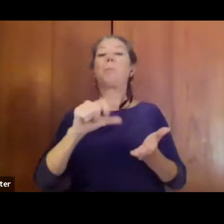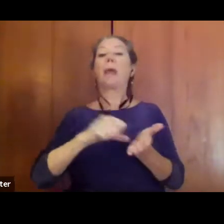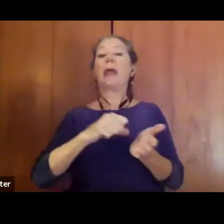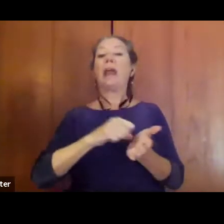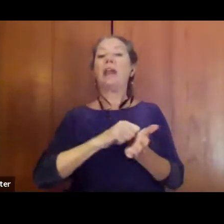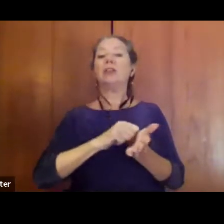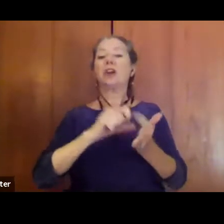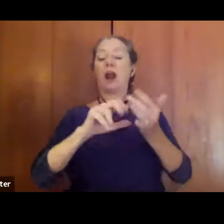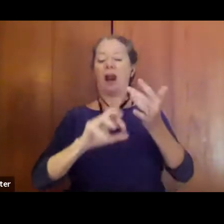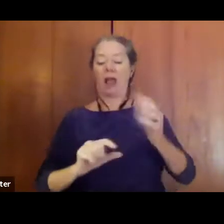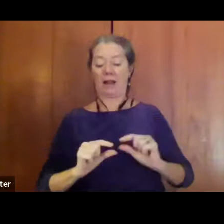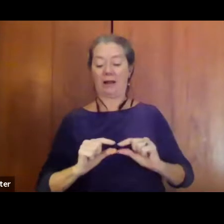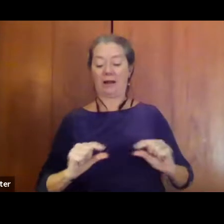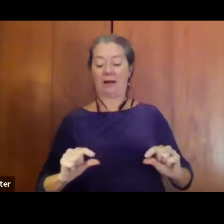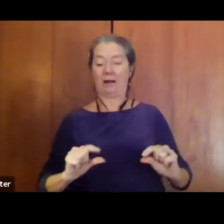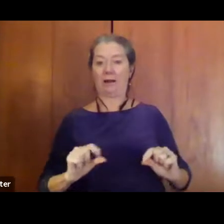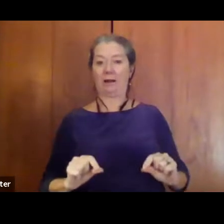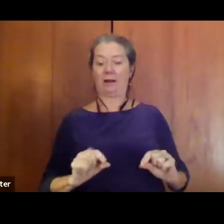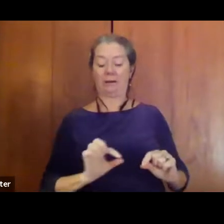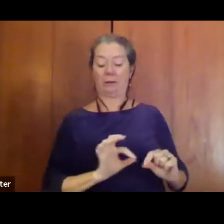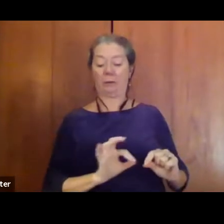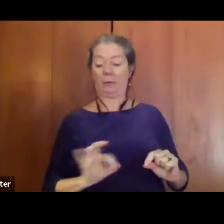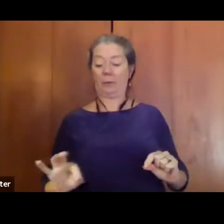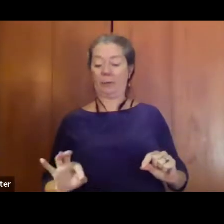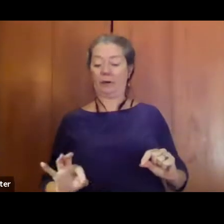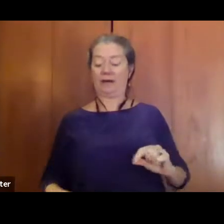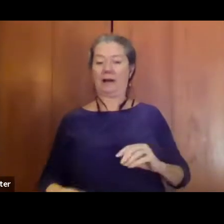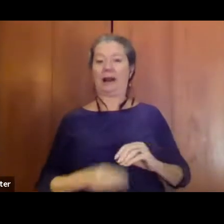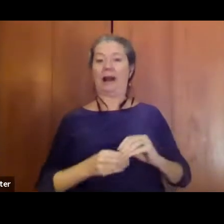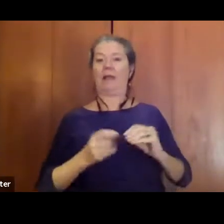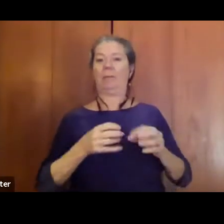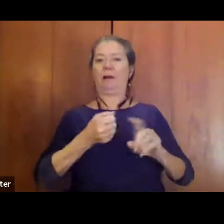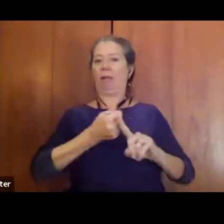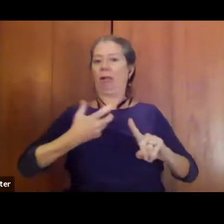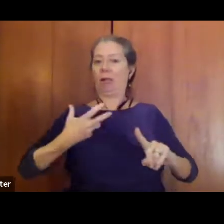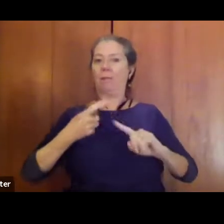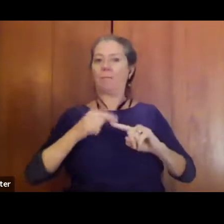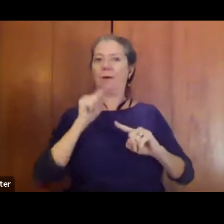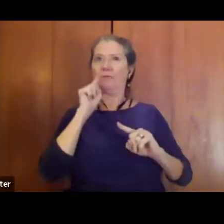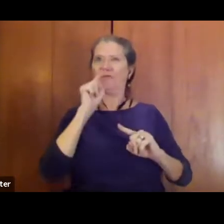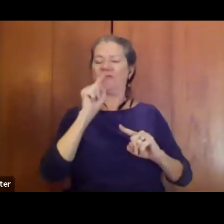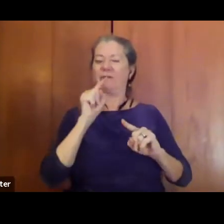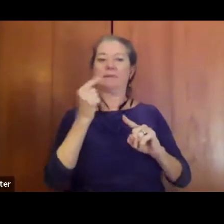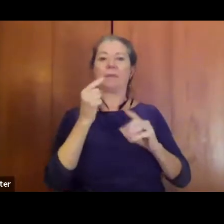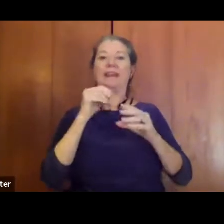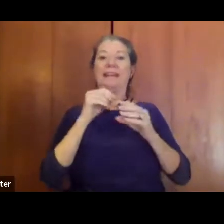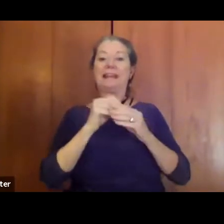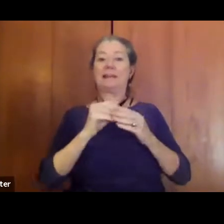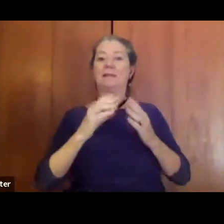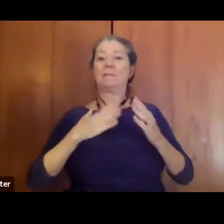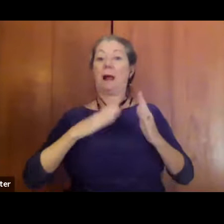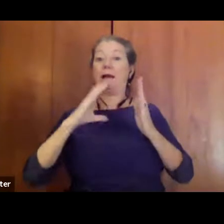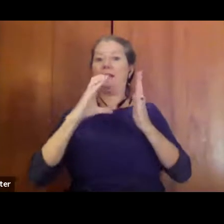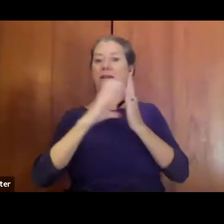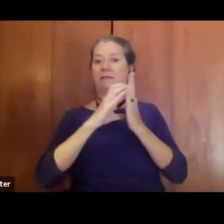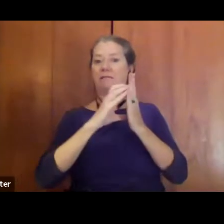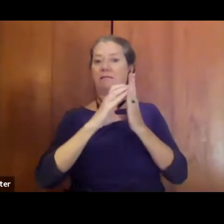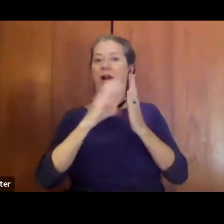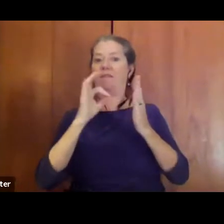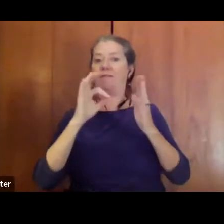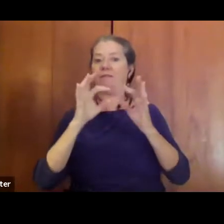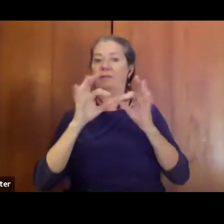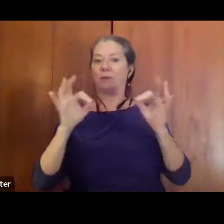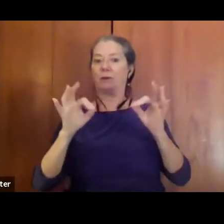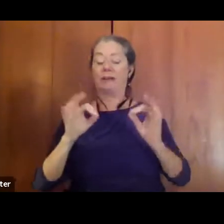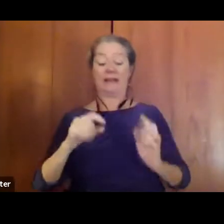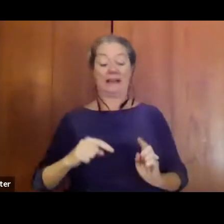word, thought, or sentence itself and provide more context or information. The footnote I would include with Esperanza is